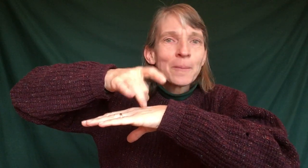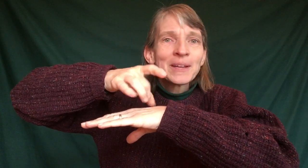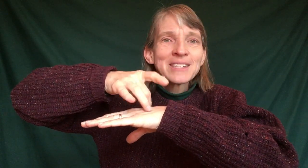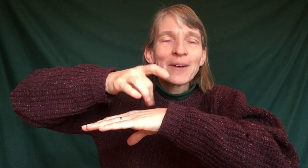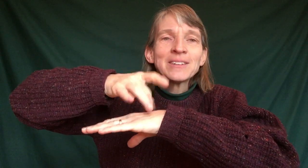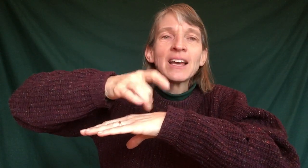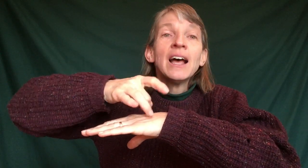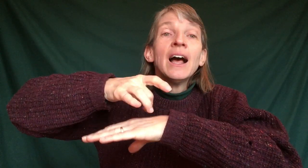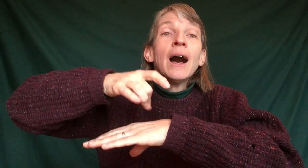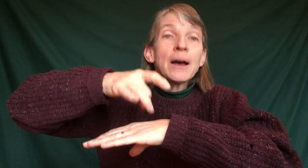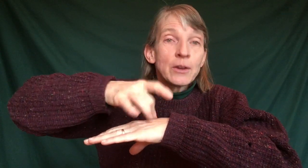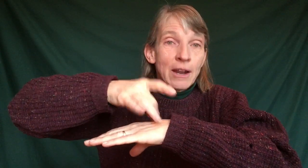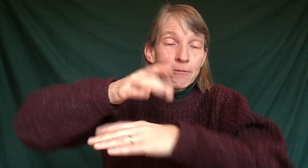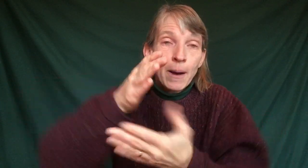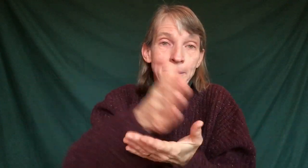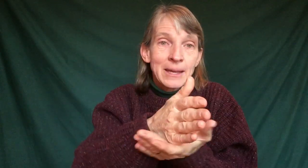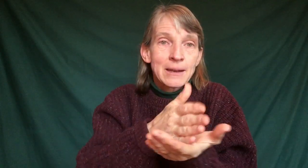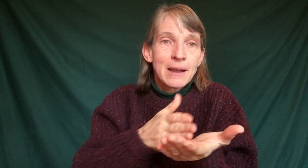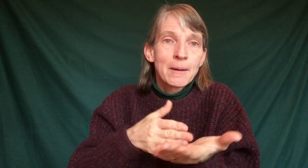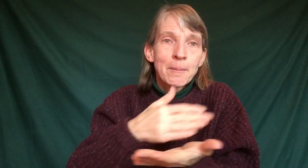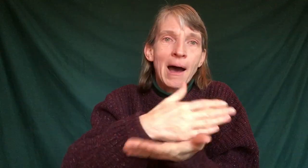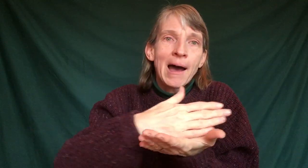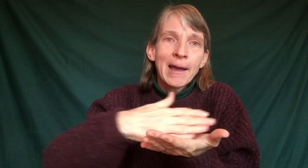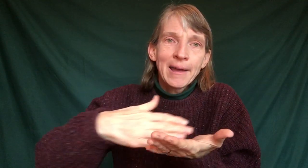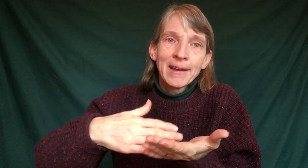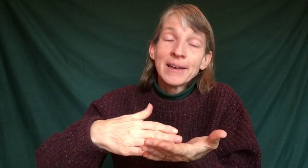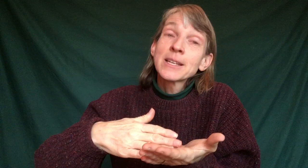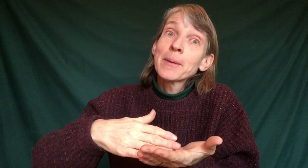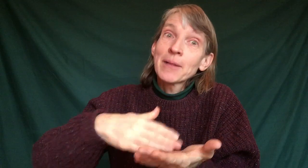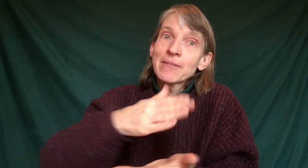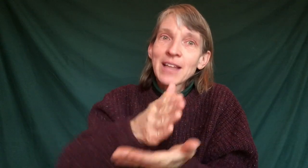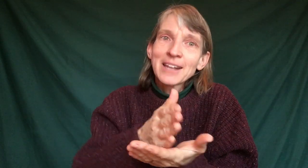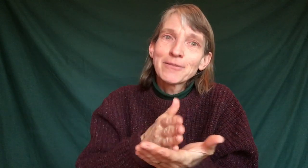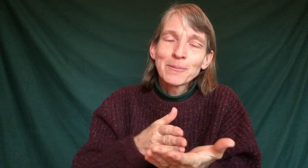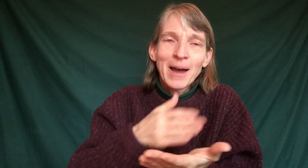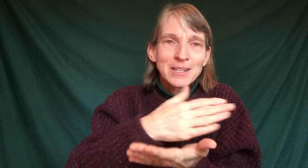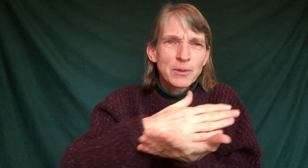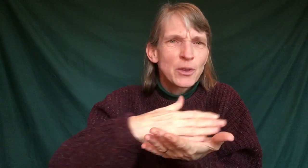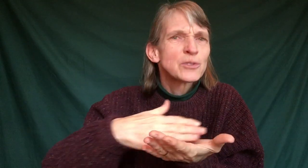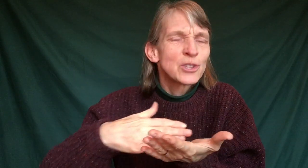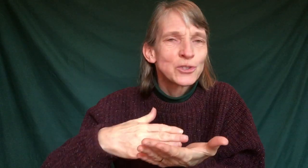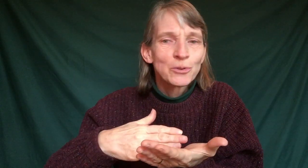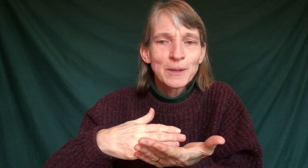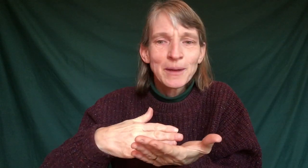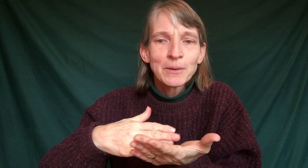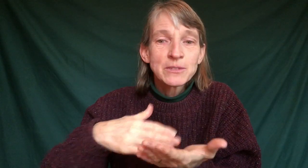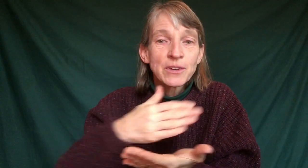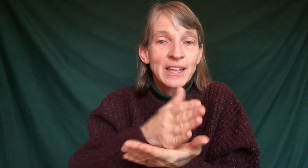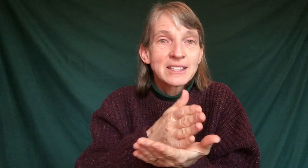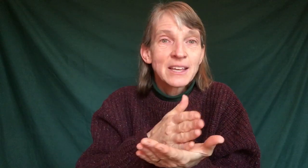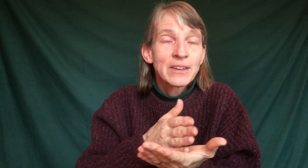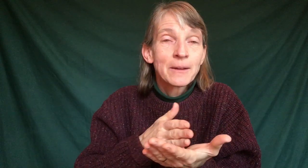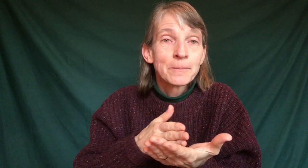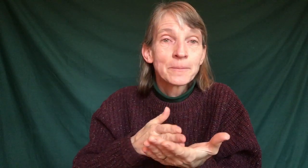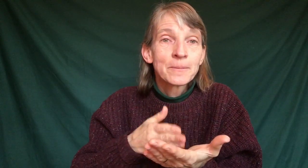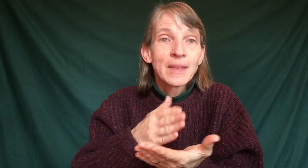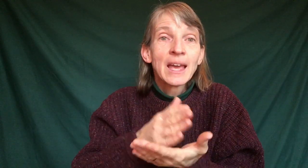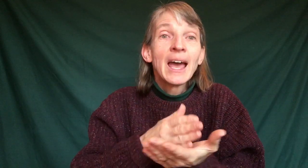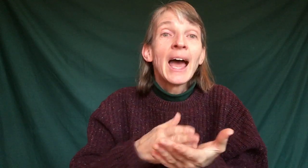thumping sound. You could have pumpkin pie. Some people have a lot of different pies, but those are the two really big ones for Thanksgiving.